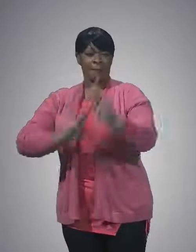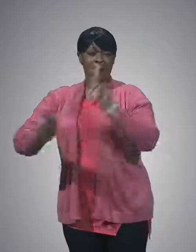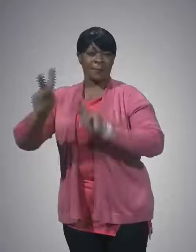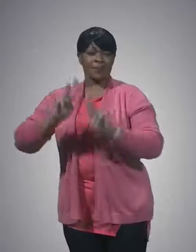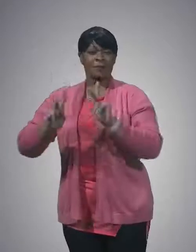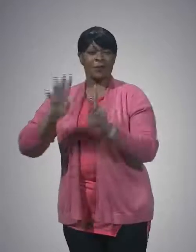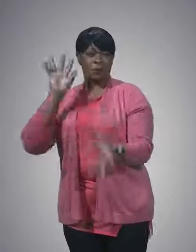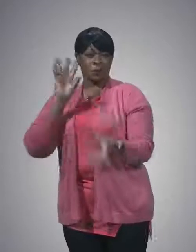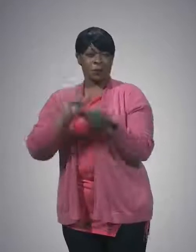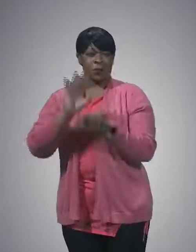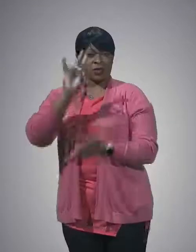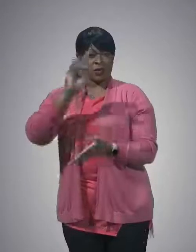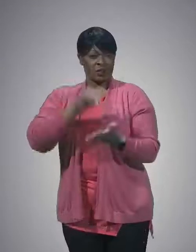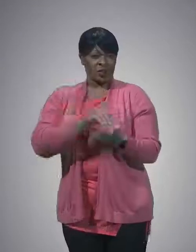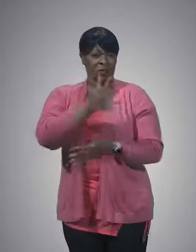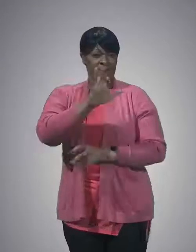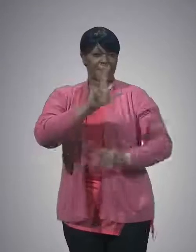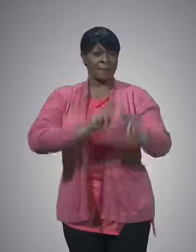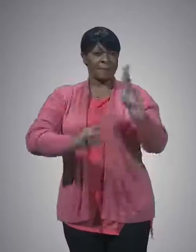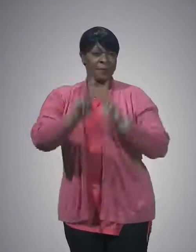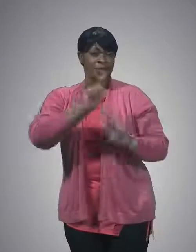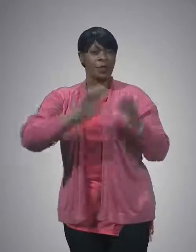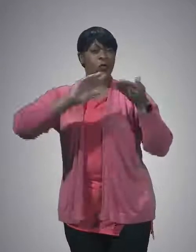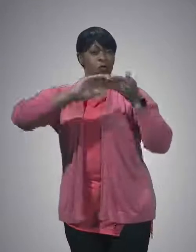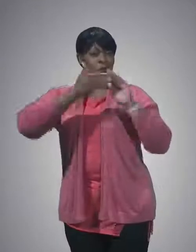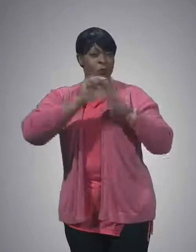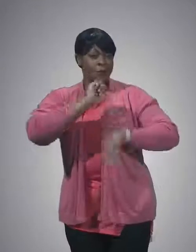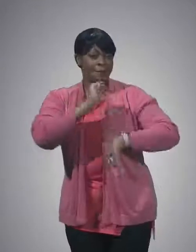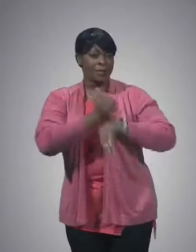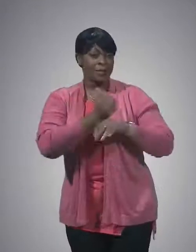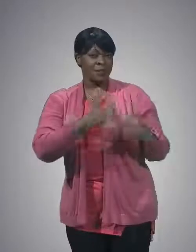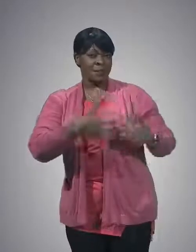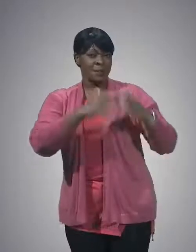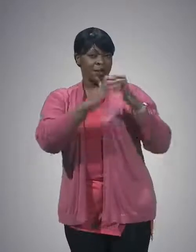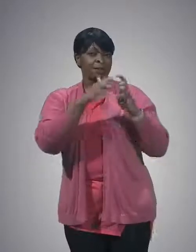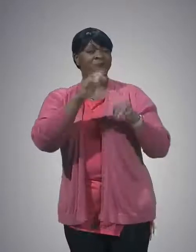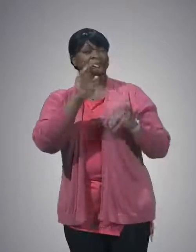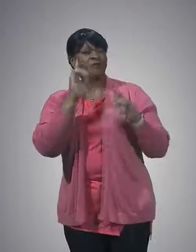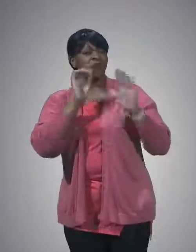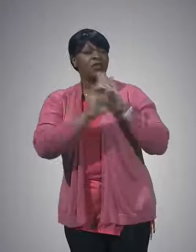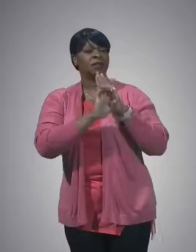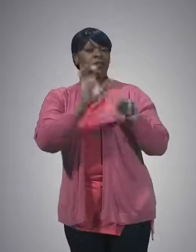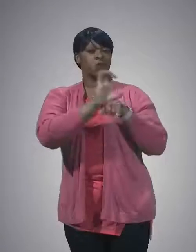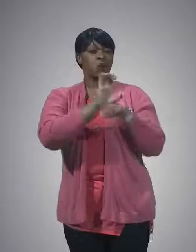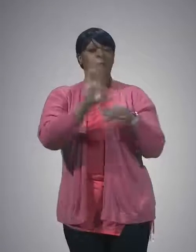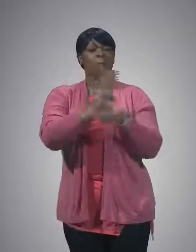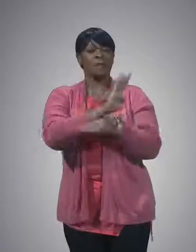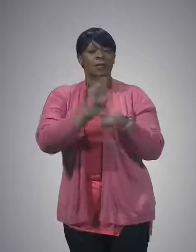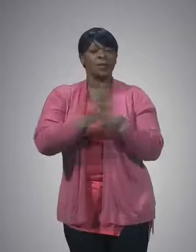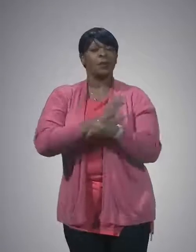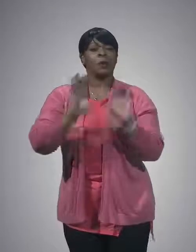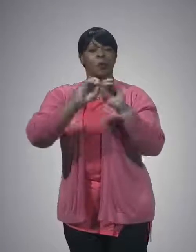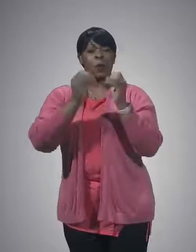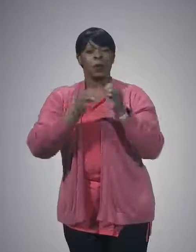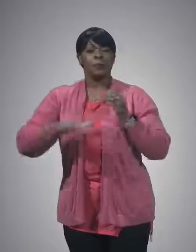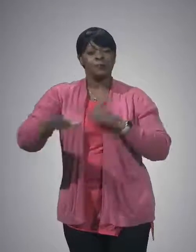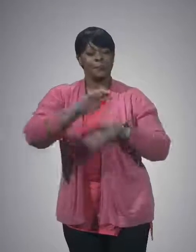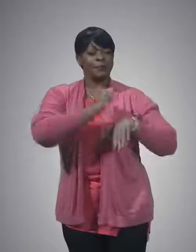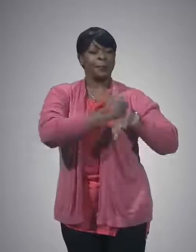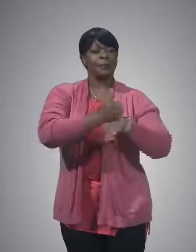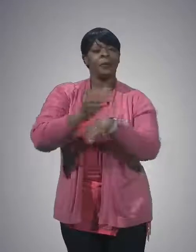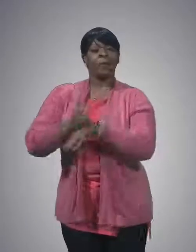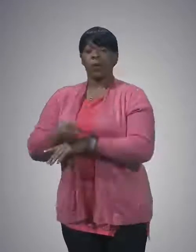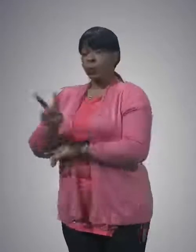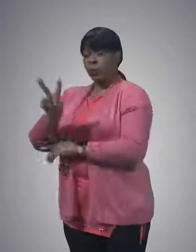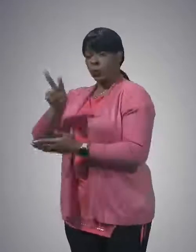That's 7,500 people at community-based pods. Those are at churches and businesses and organizations. There